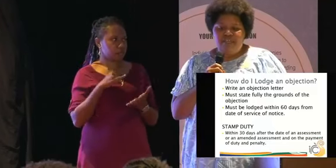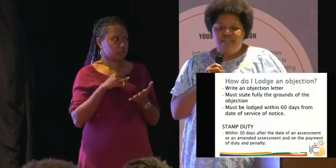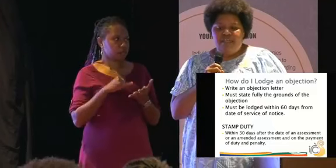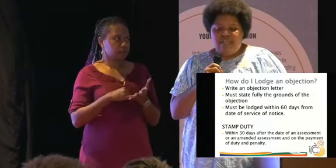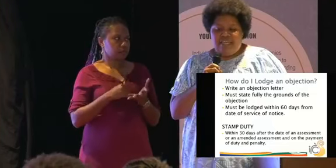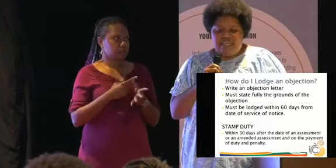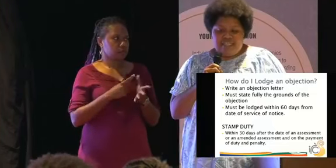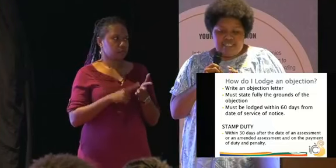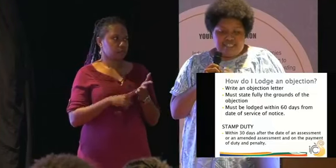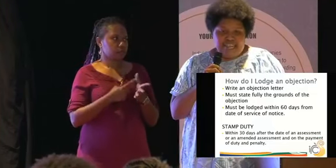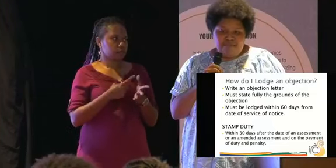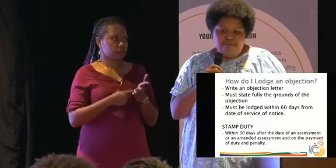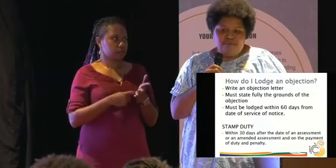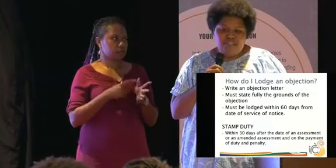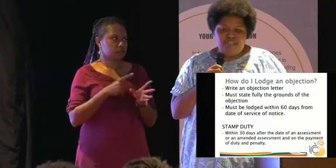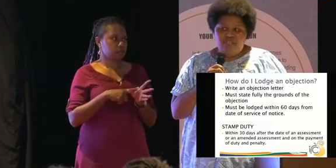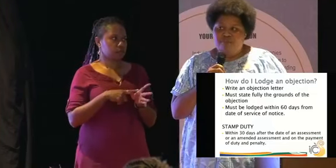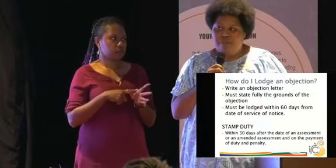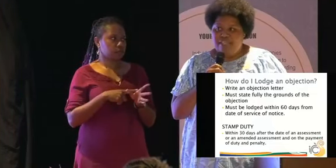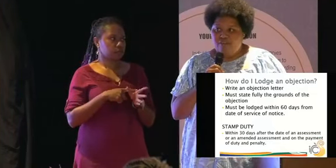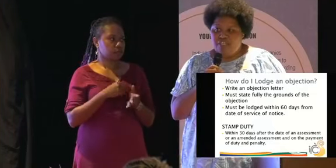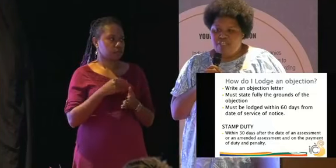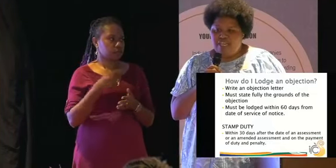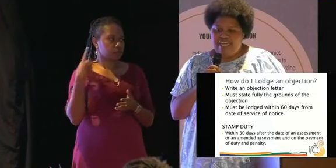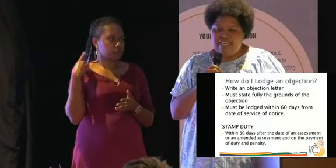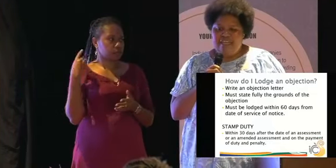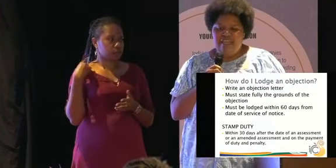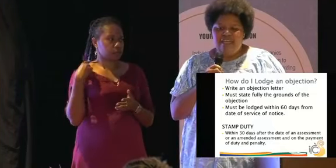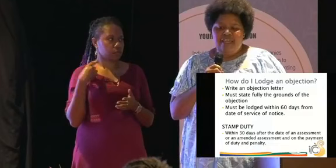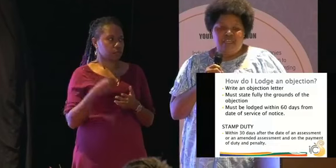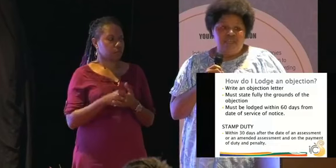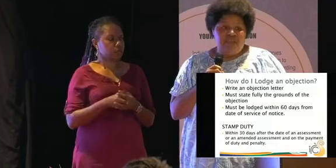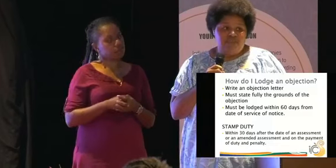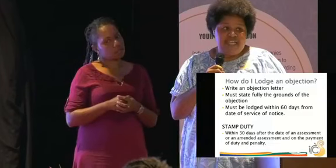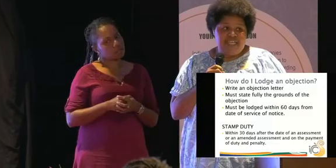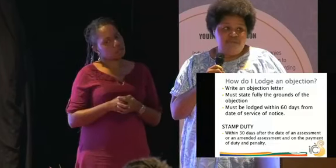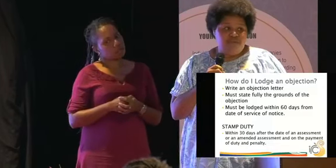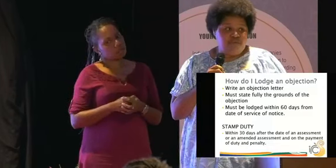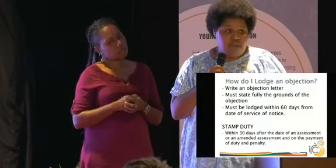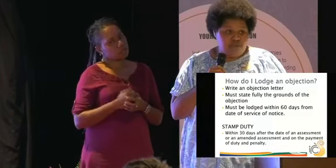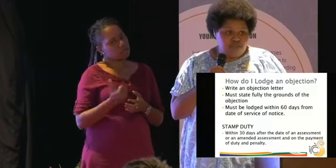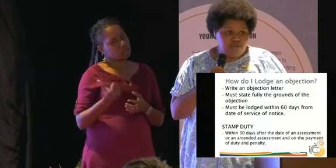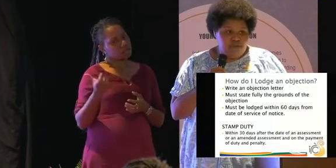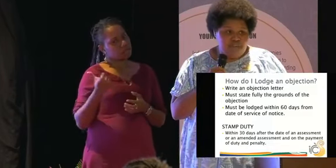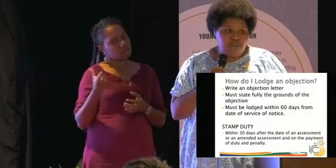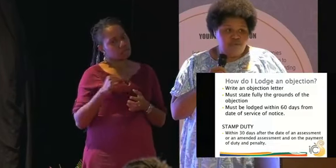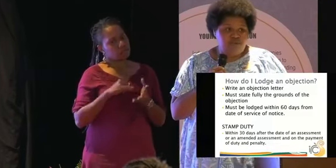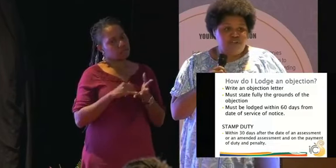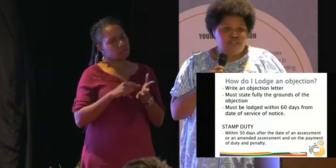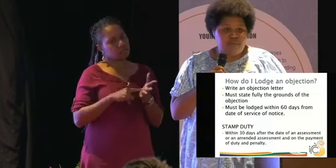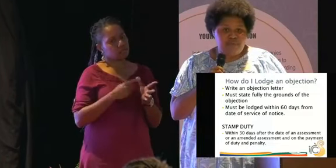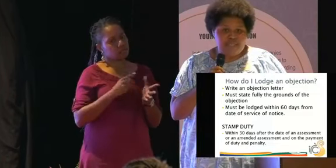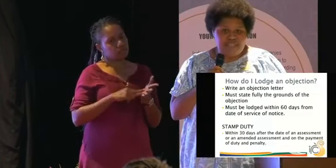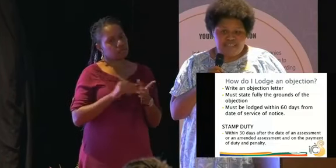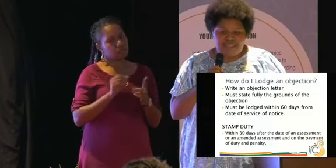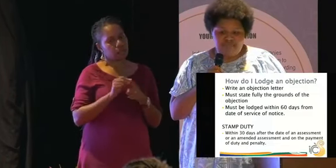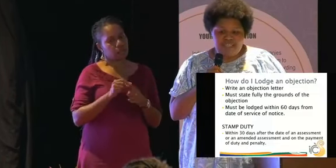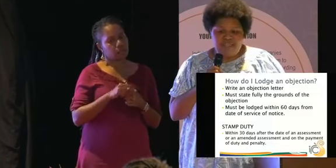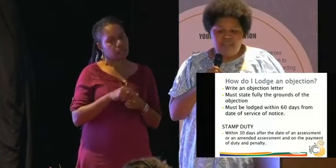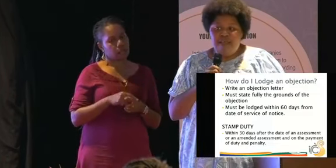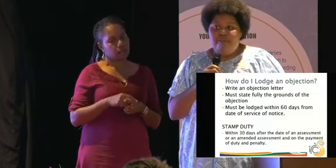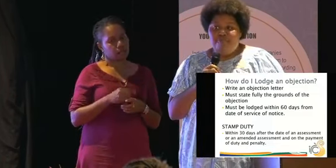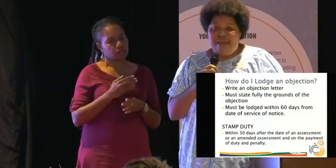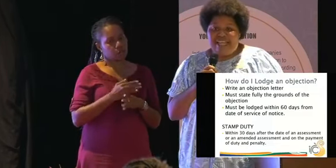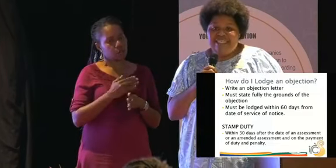objection, is the same, which is you have to write an objection letter. You have to state the full grounds of why you do not agree with that